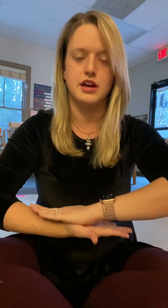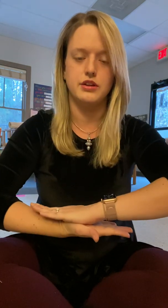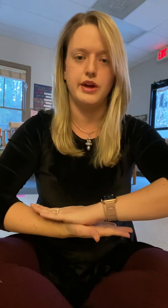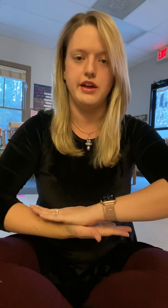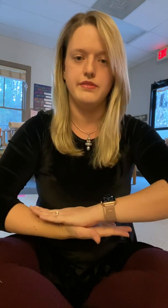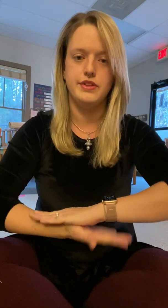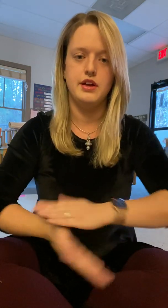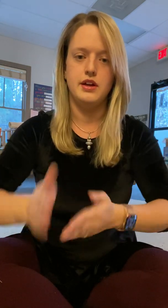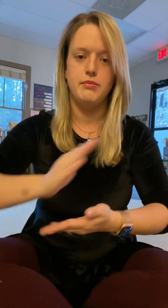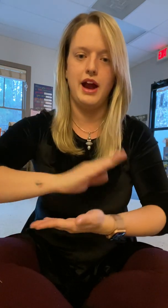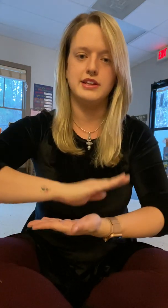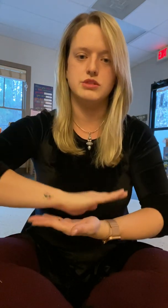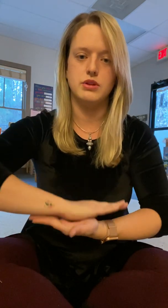way. Practice with me.